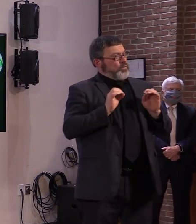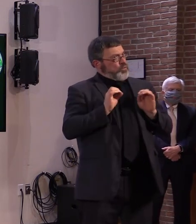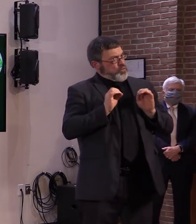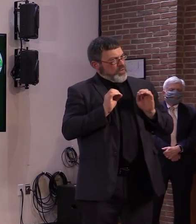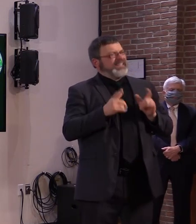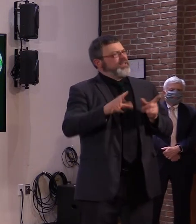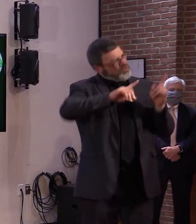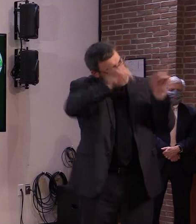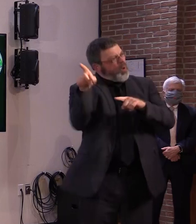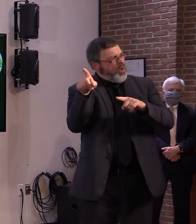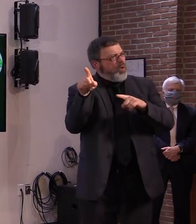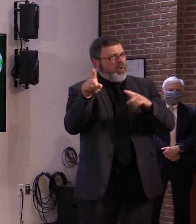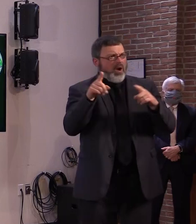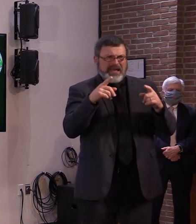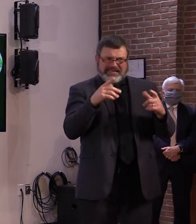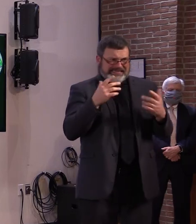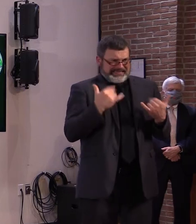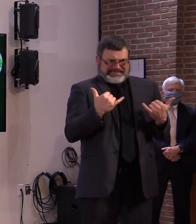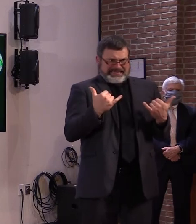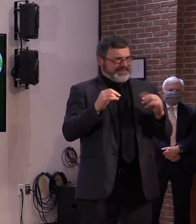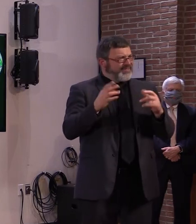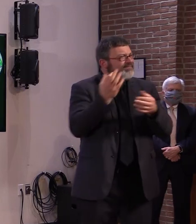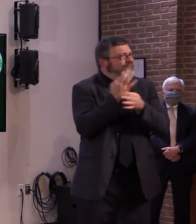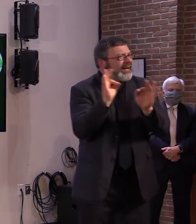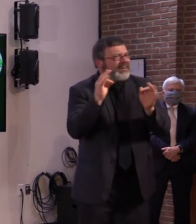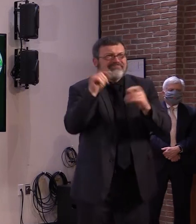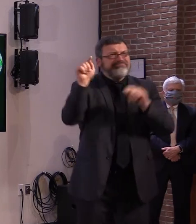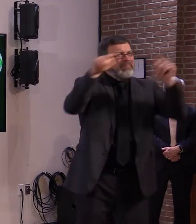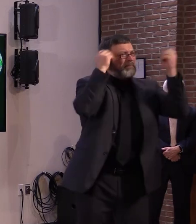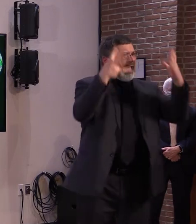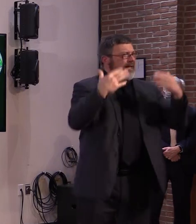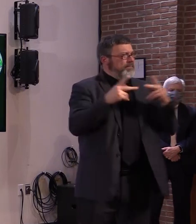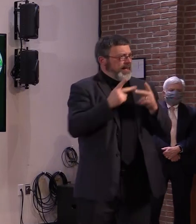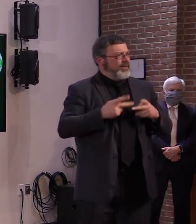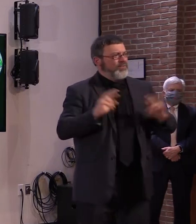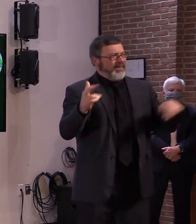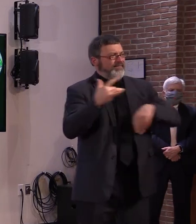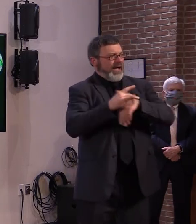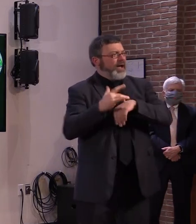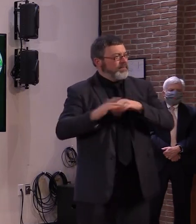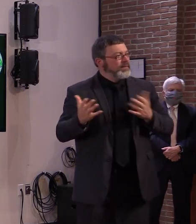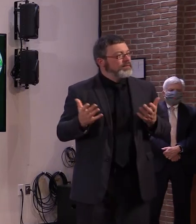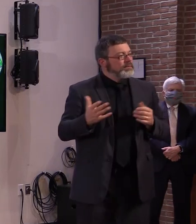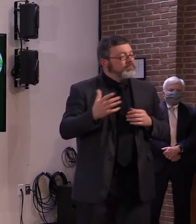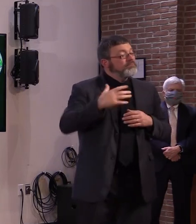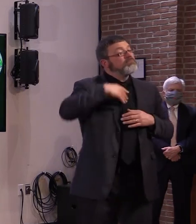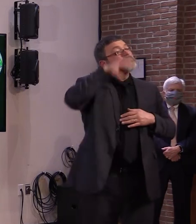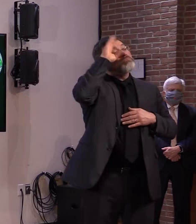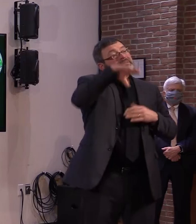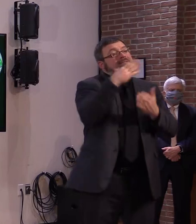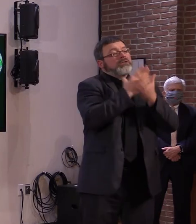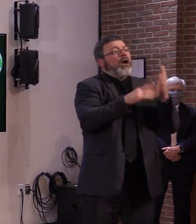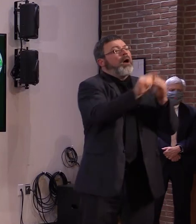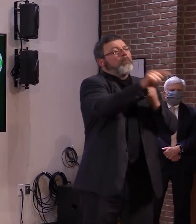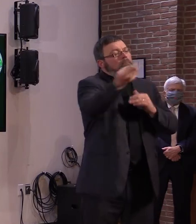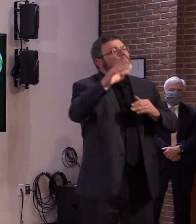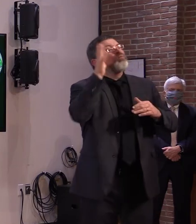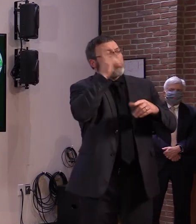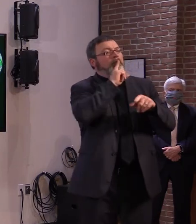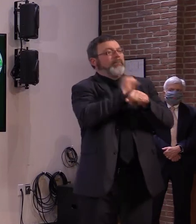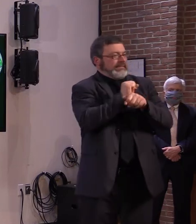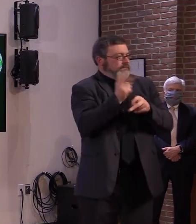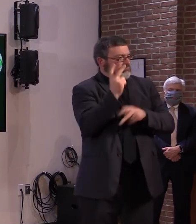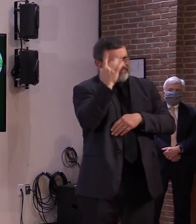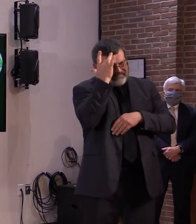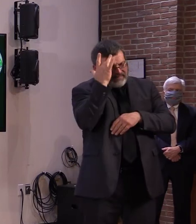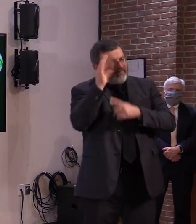now. Every year, Vermonters become sick, and some die from influenza. I personally have cared for Vermont children who have